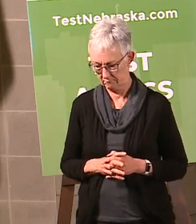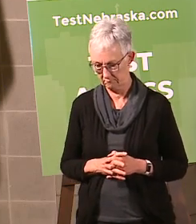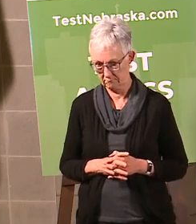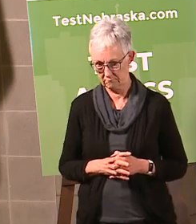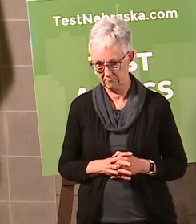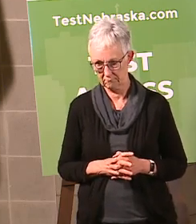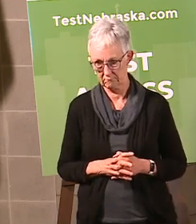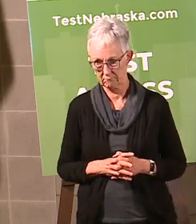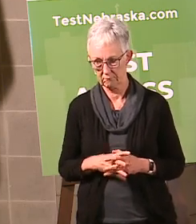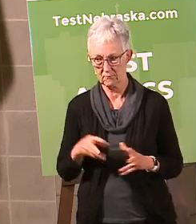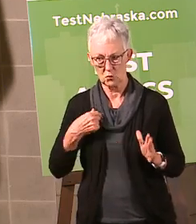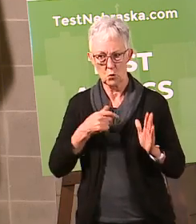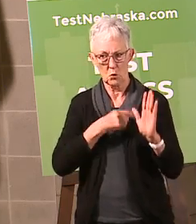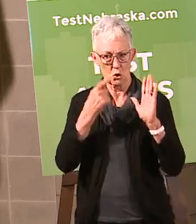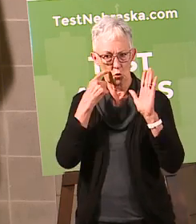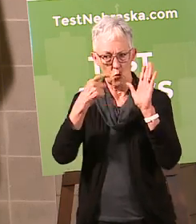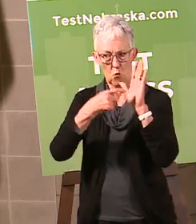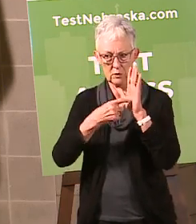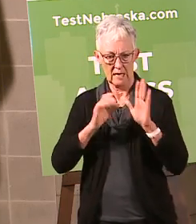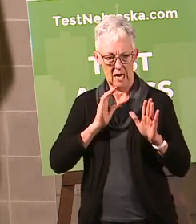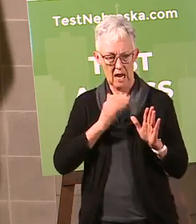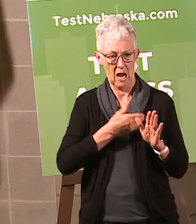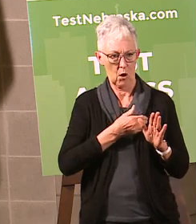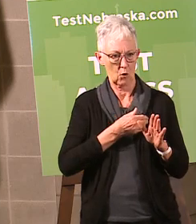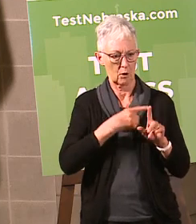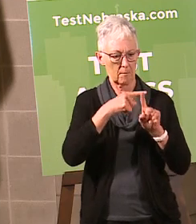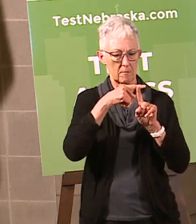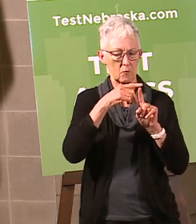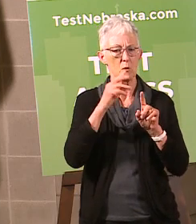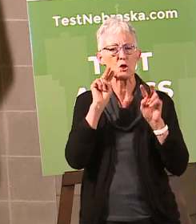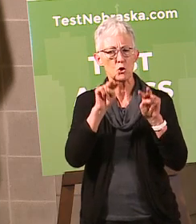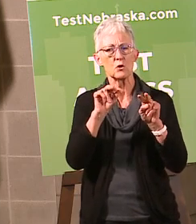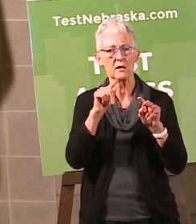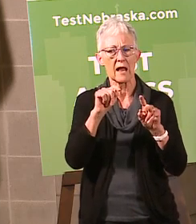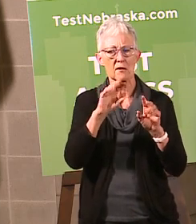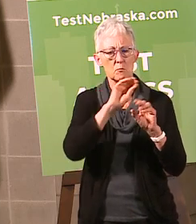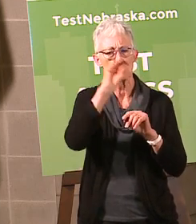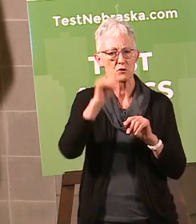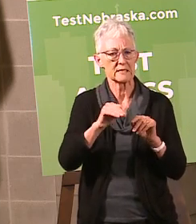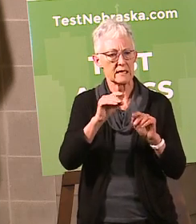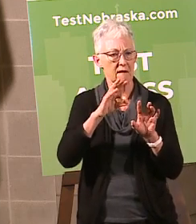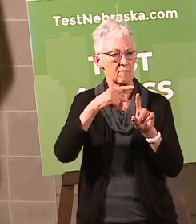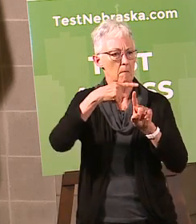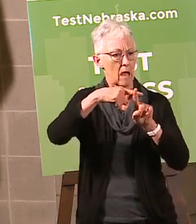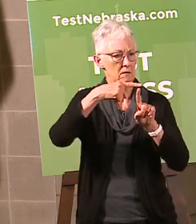So, you know, we've noticed our positivity rate, we check it every day. According to the